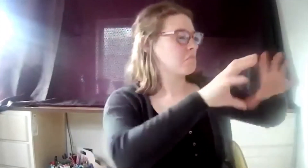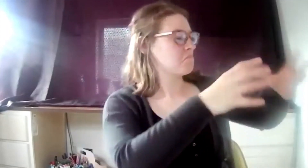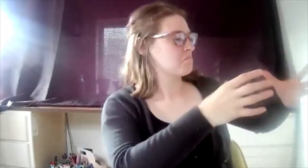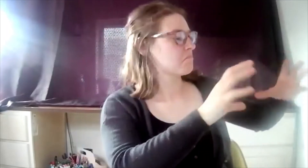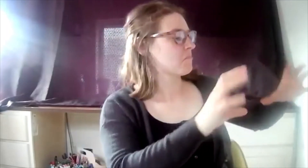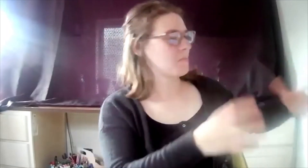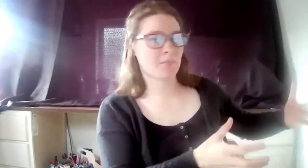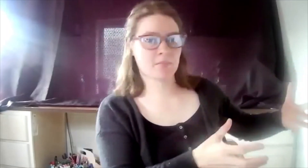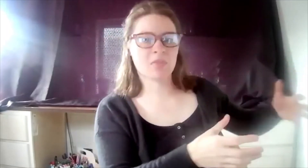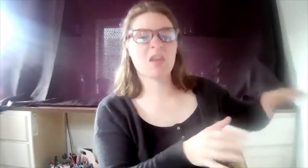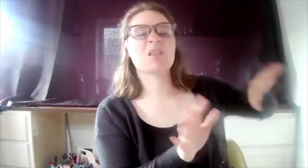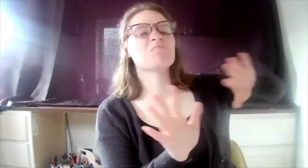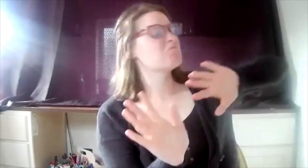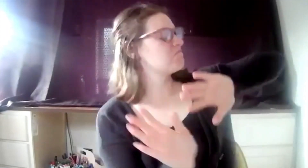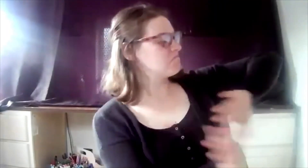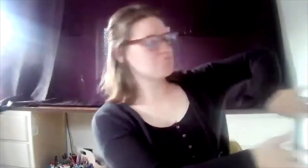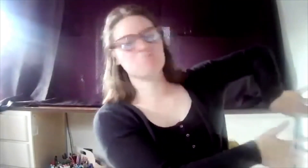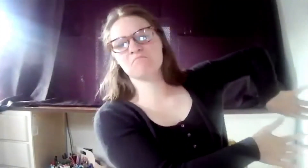behind. Be